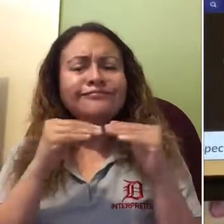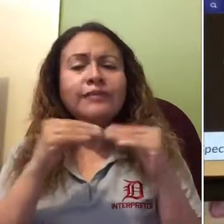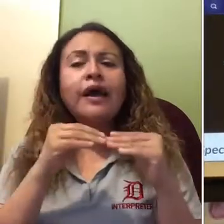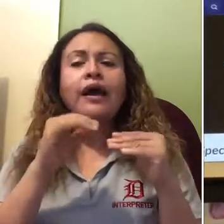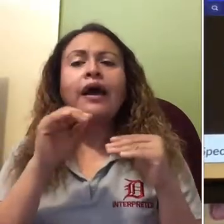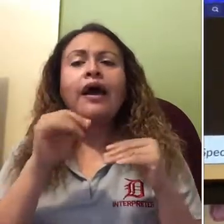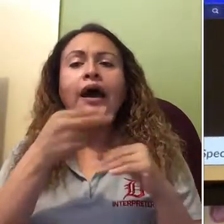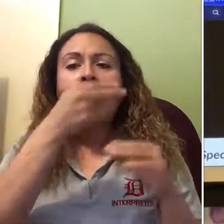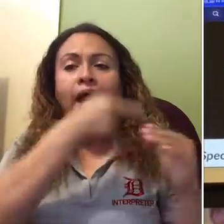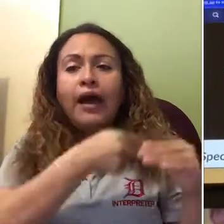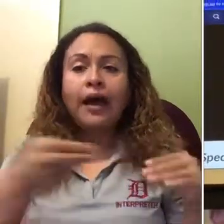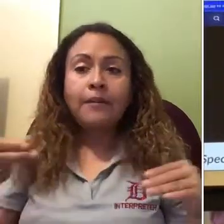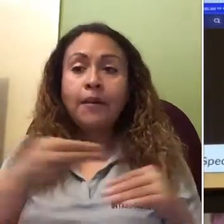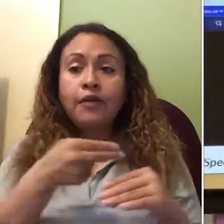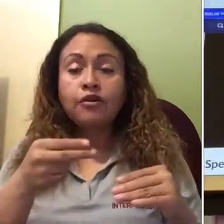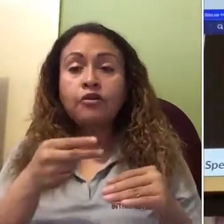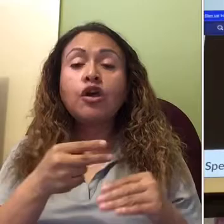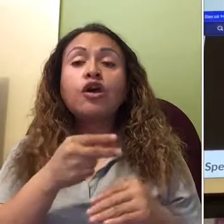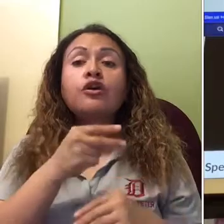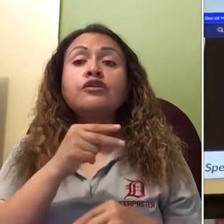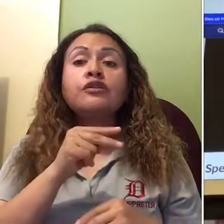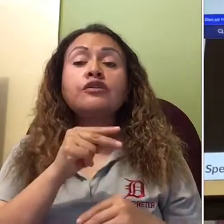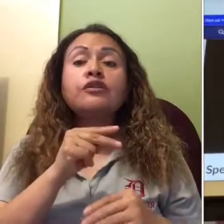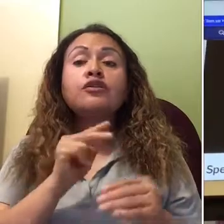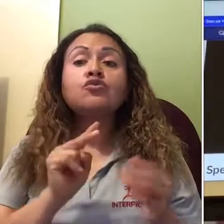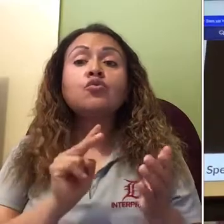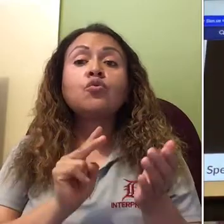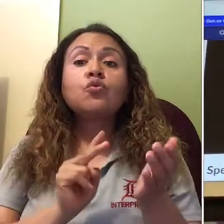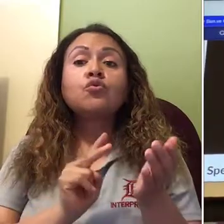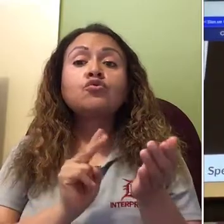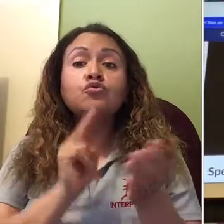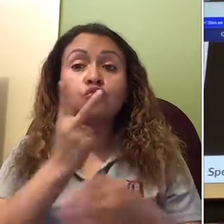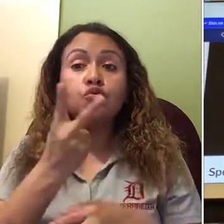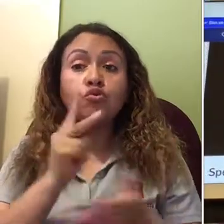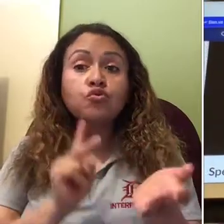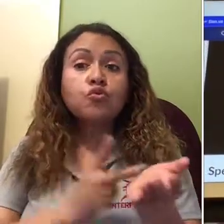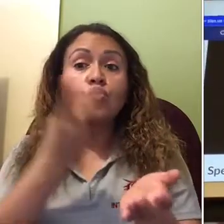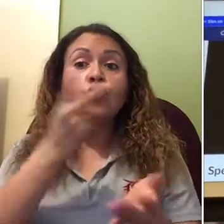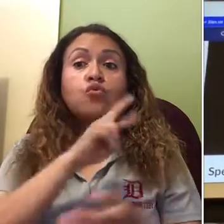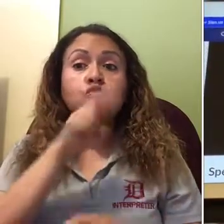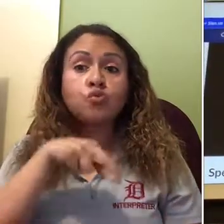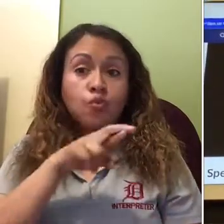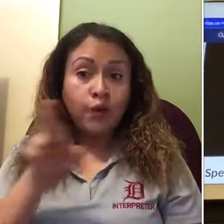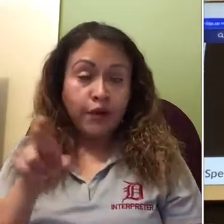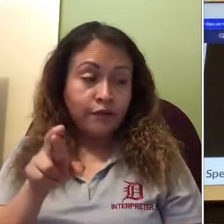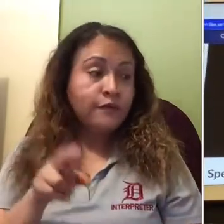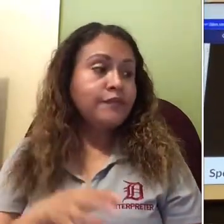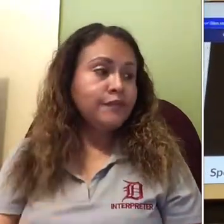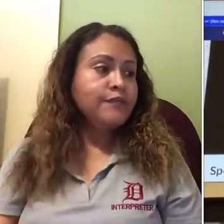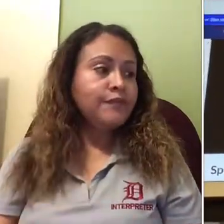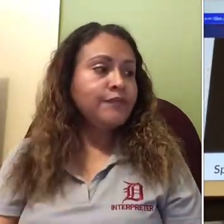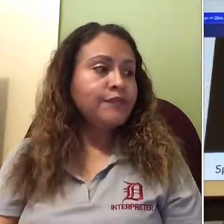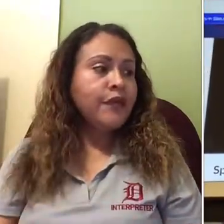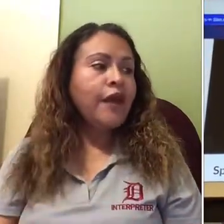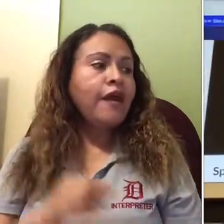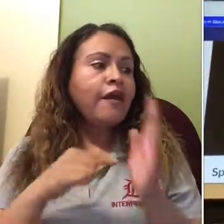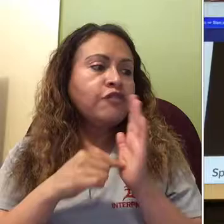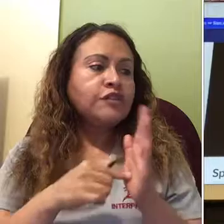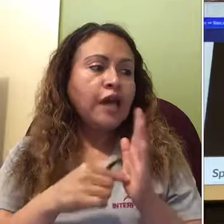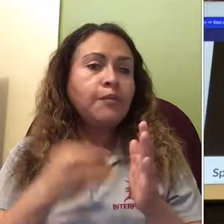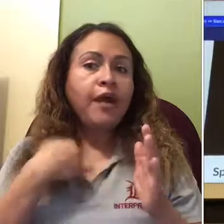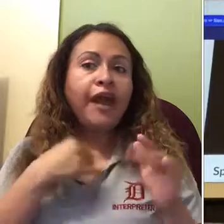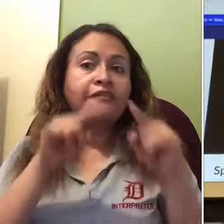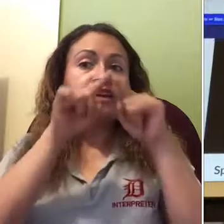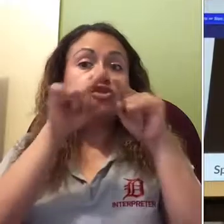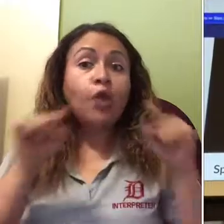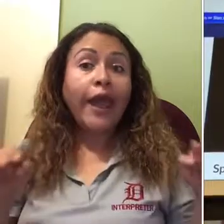be square root of 2 times that. So c is equal to x times the square root of 2. So for example, if you have a triangle